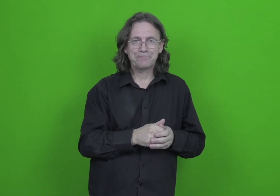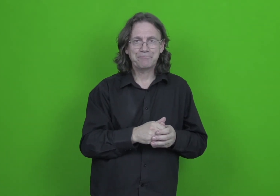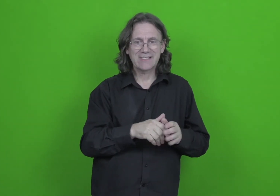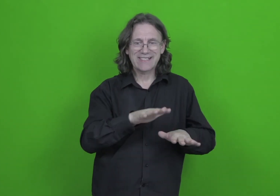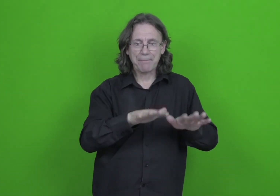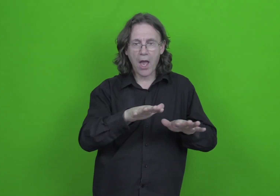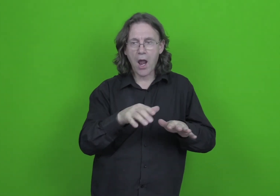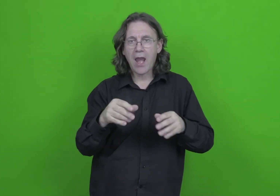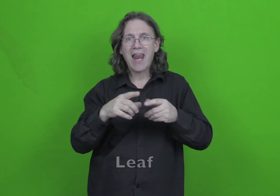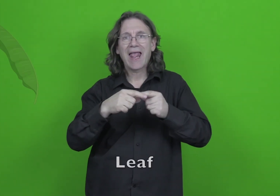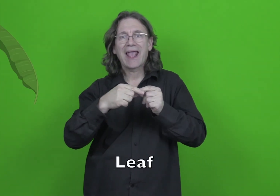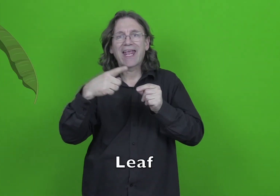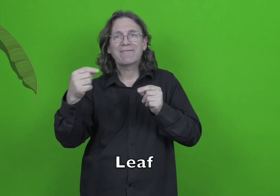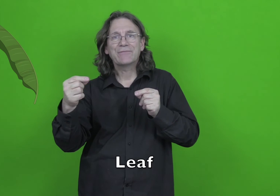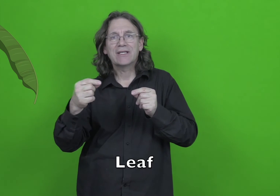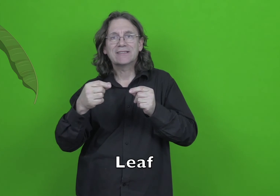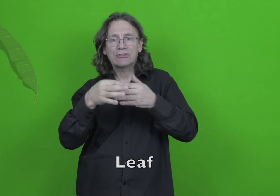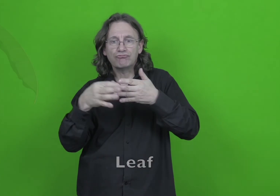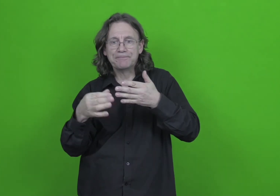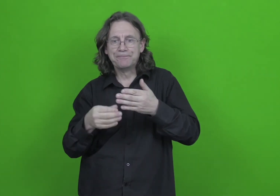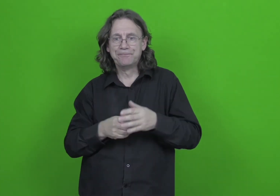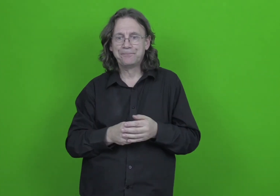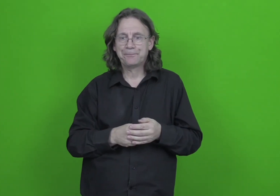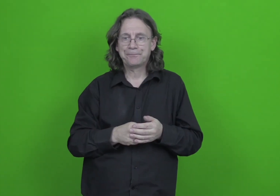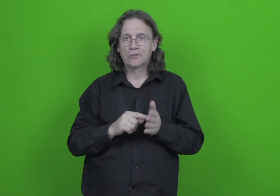is that it appears very similar to a bacterium